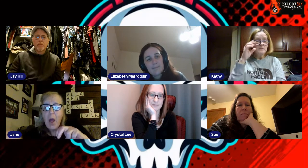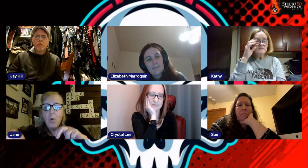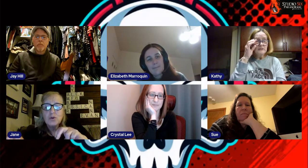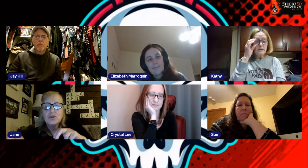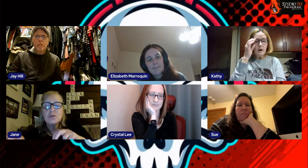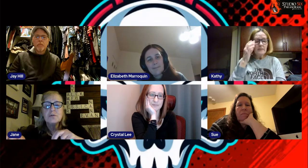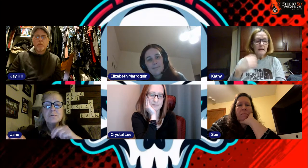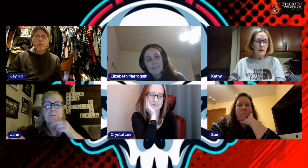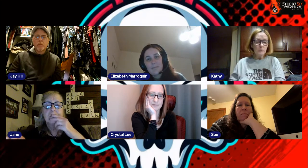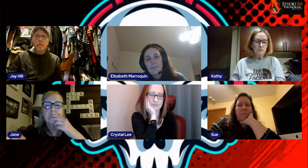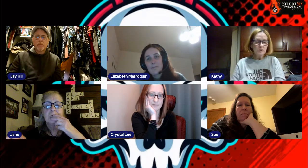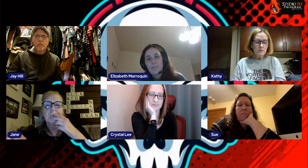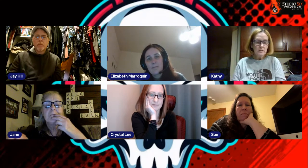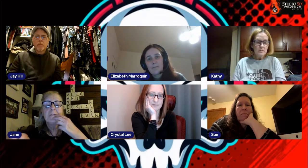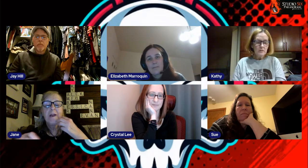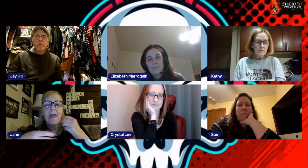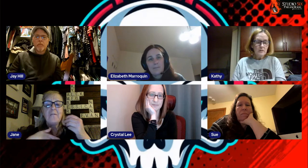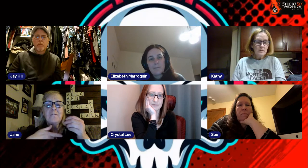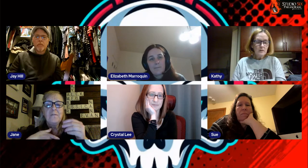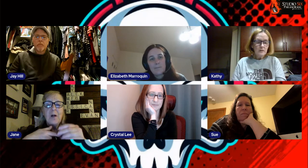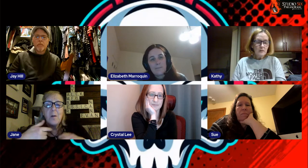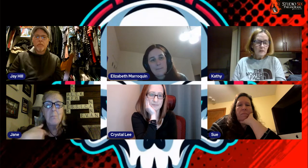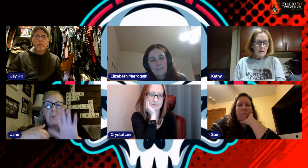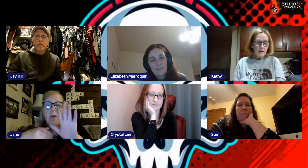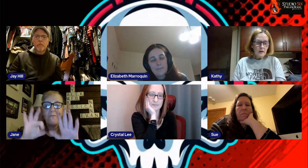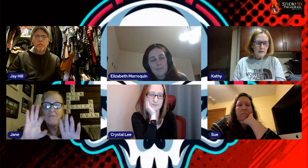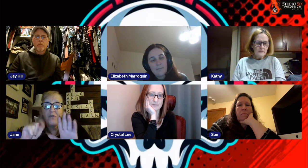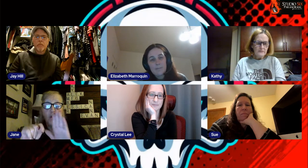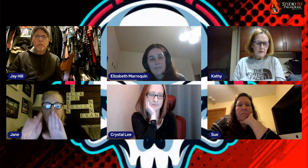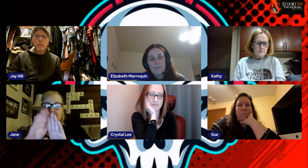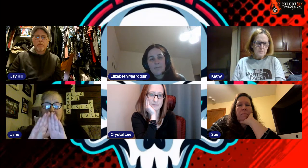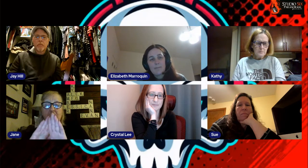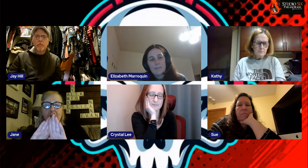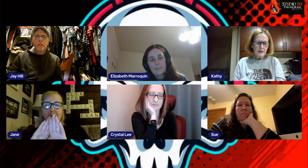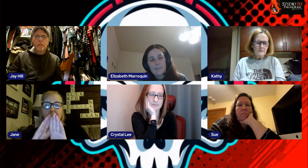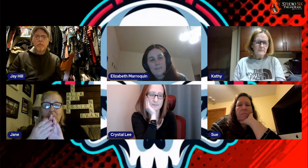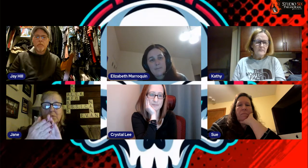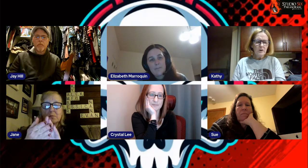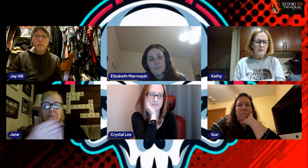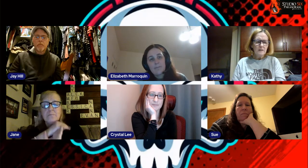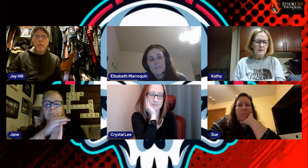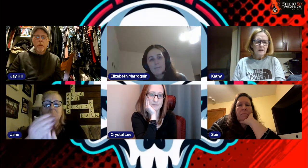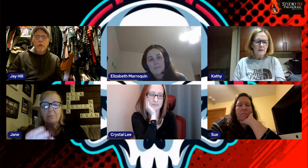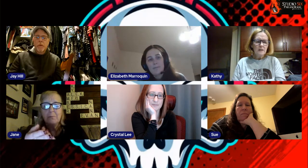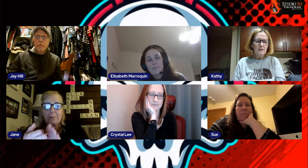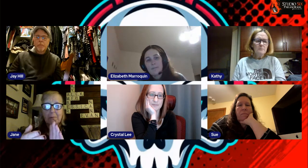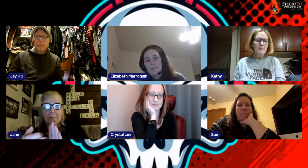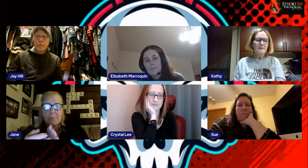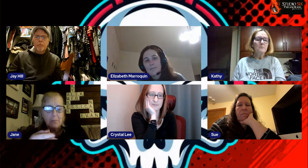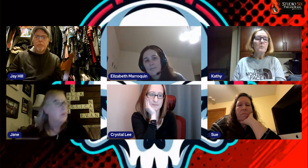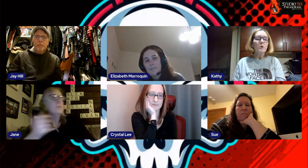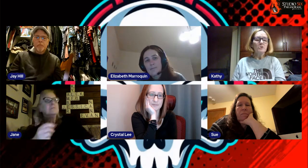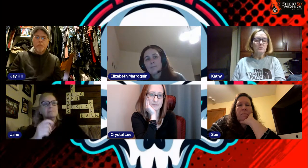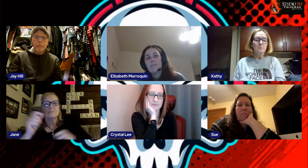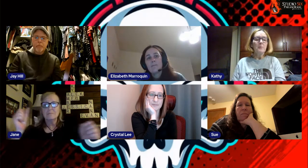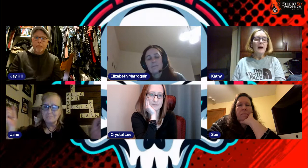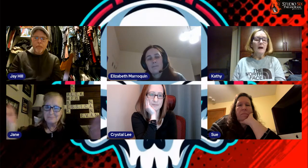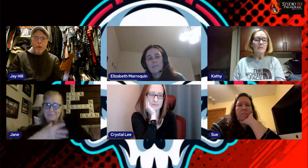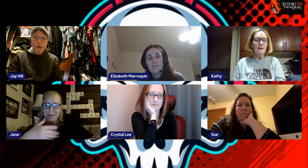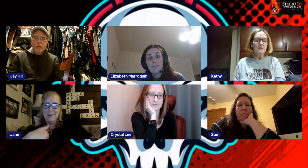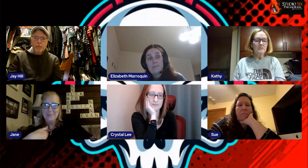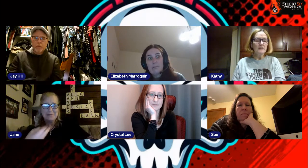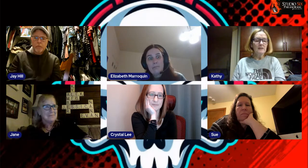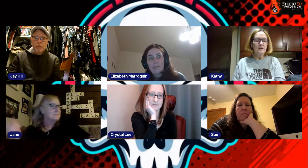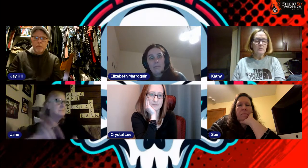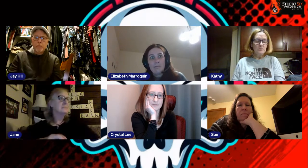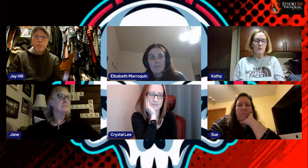And I was sitting on the couch and I felt my foot being pushed back.